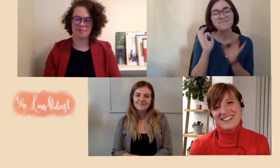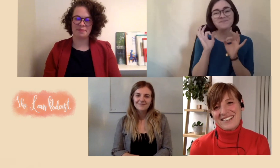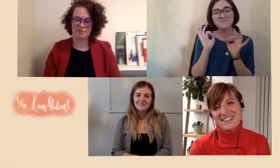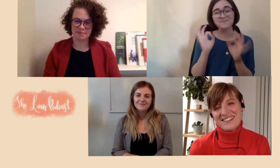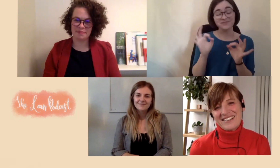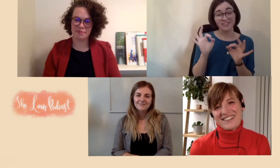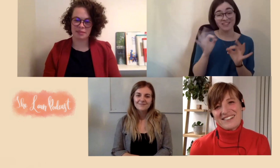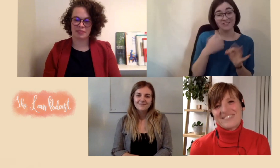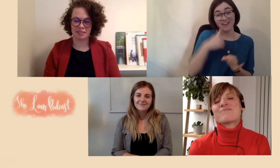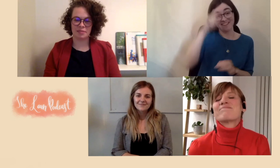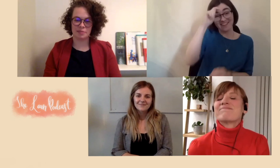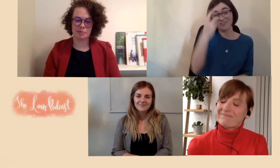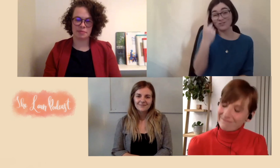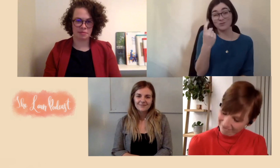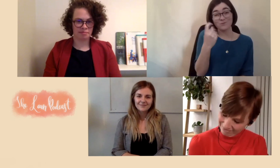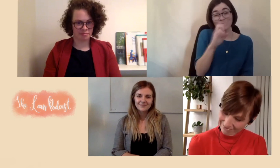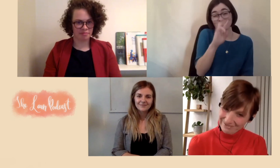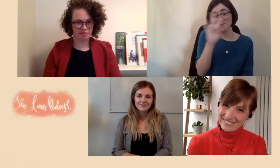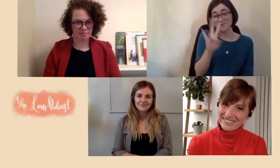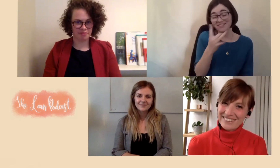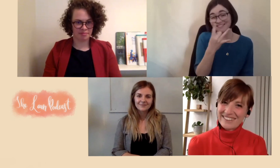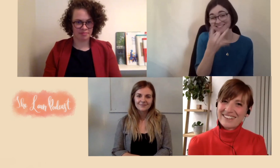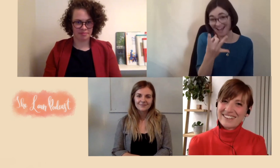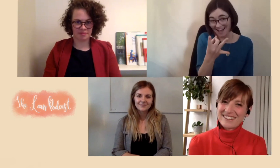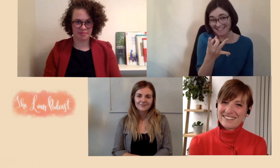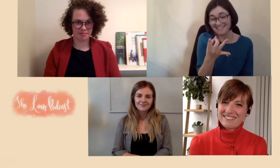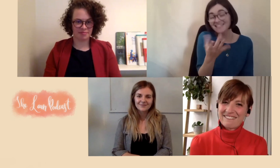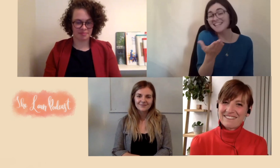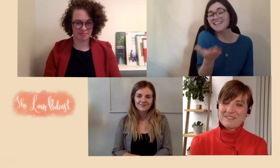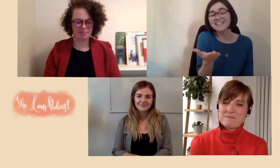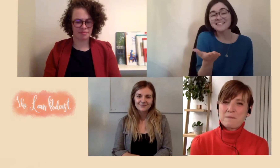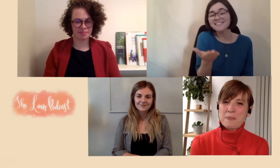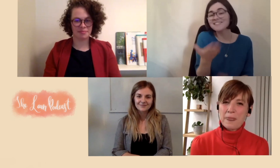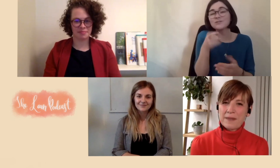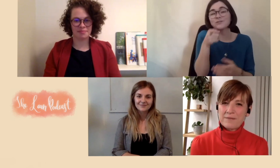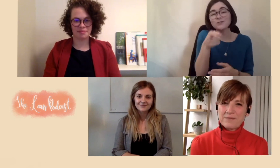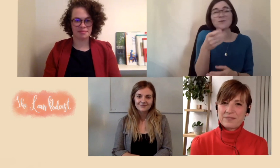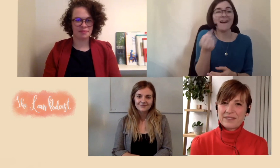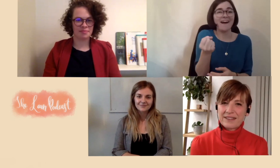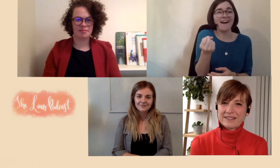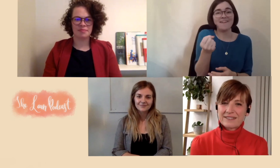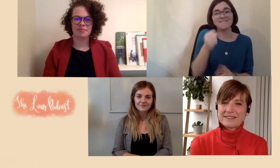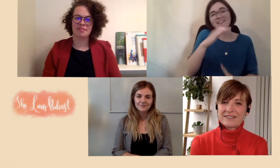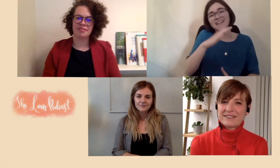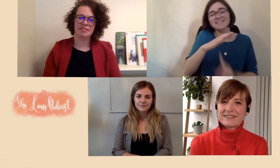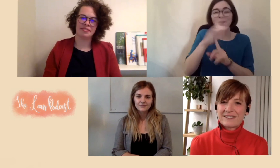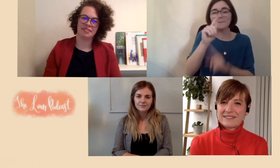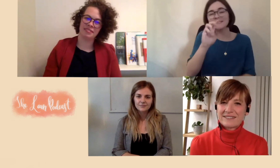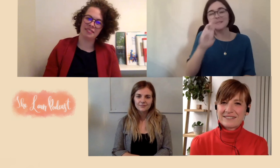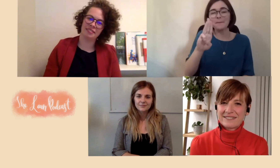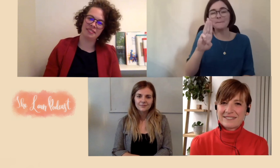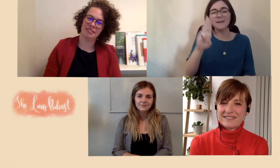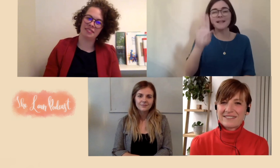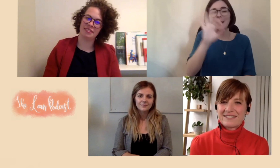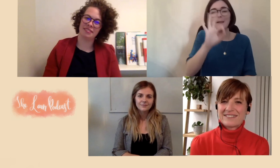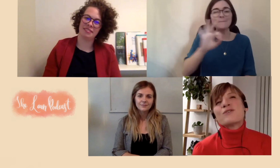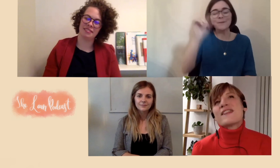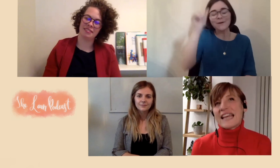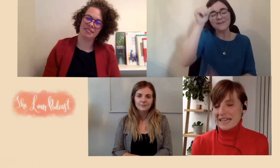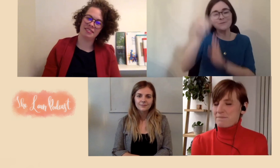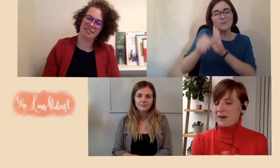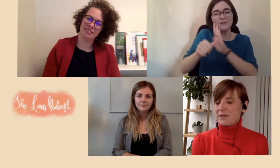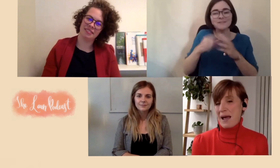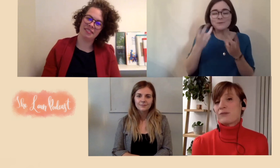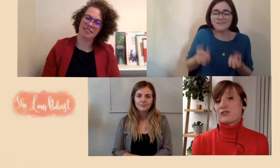to put out into the universe? I suppose what I think is really important for us to do is, like I said before, it's